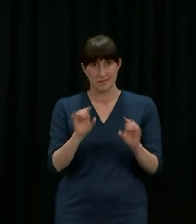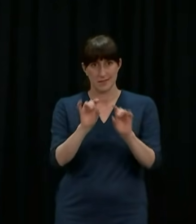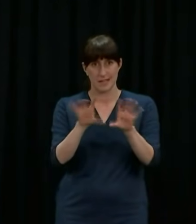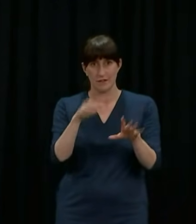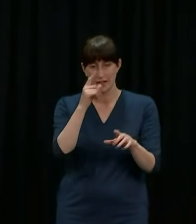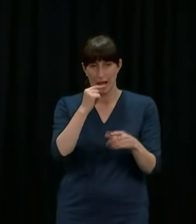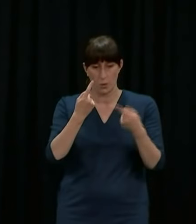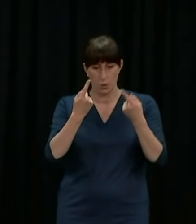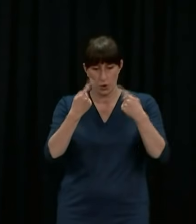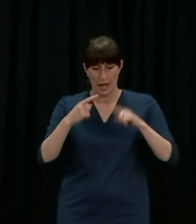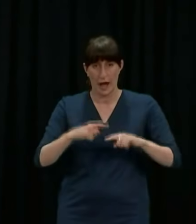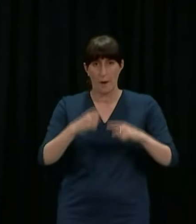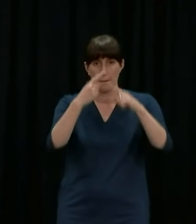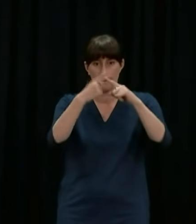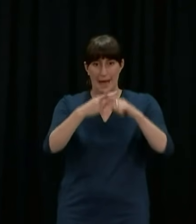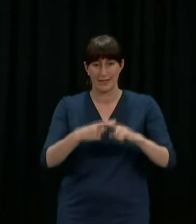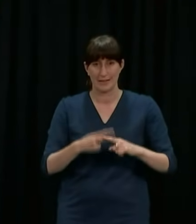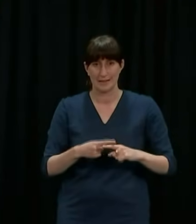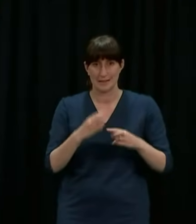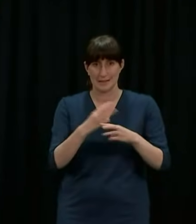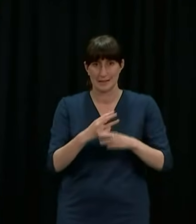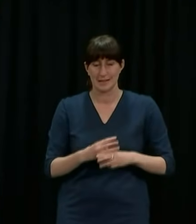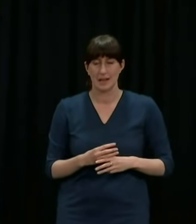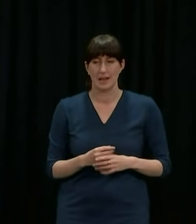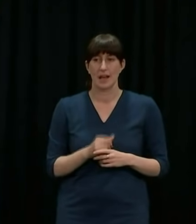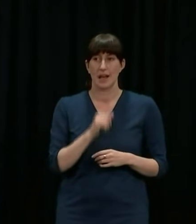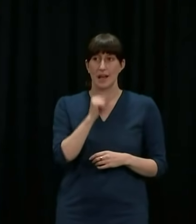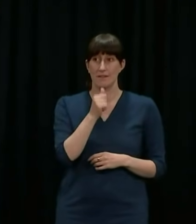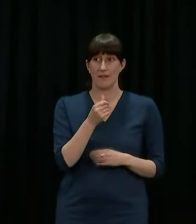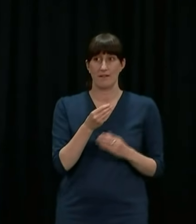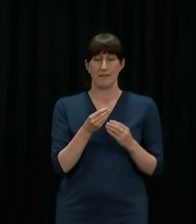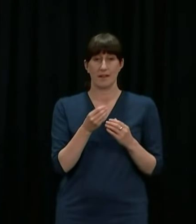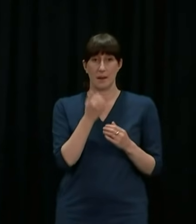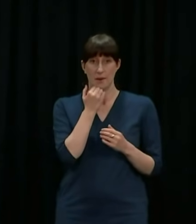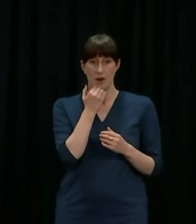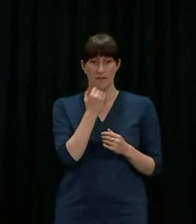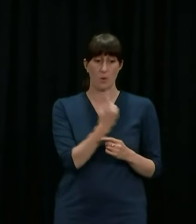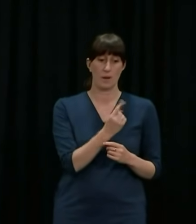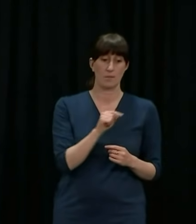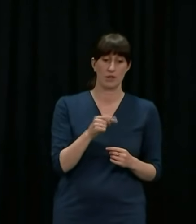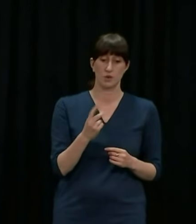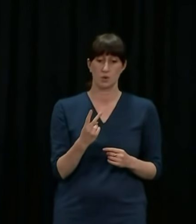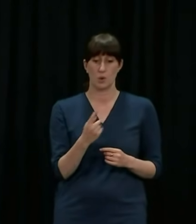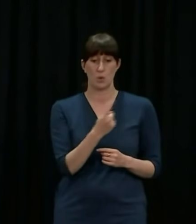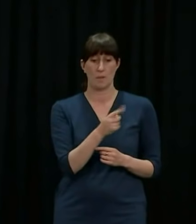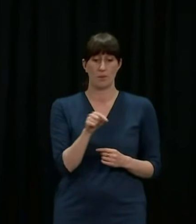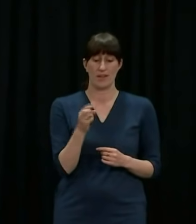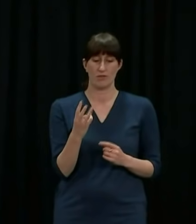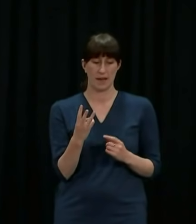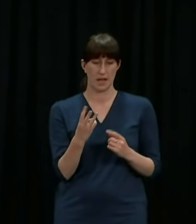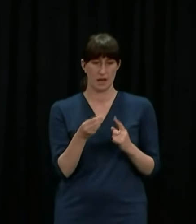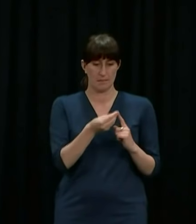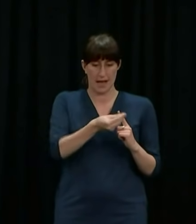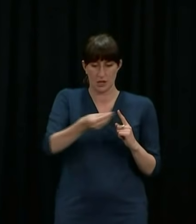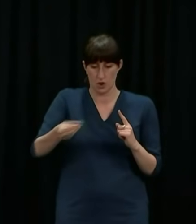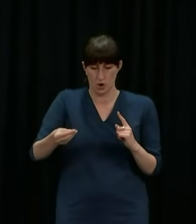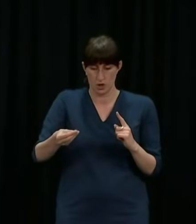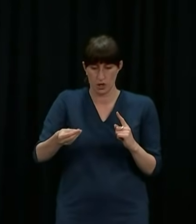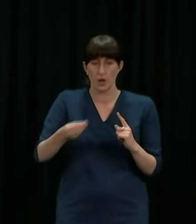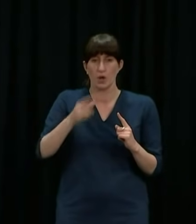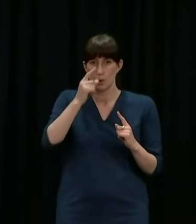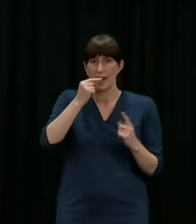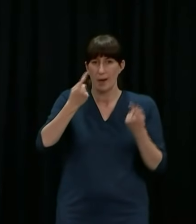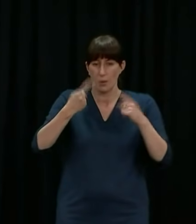at a value of between 1.2 and 1.3, that does see the number of cases, the number of new